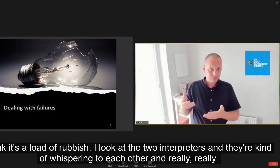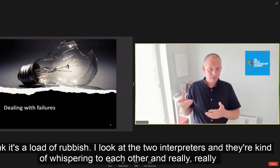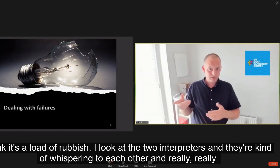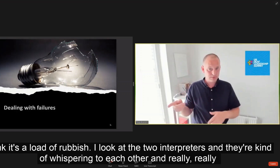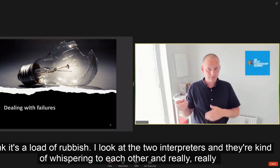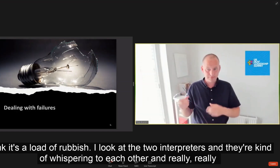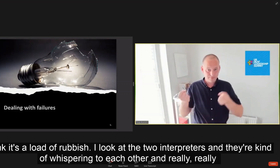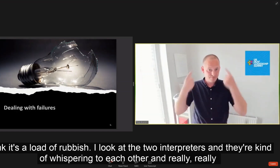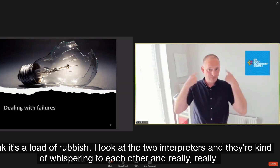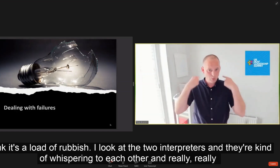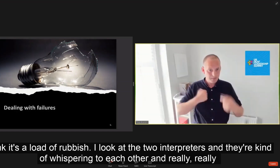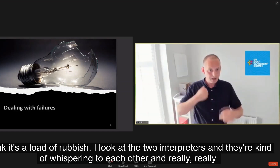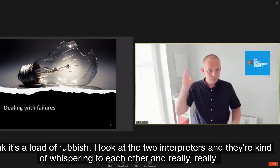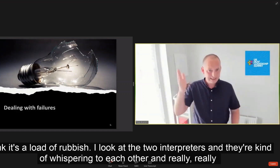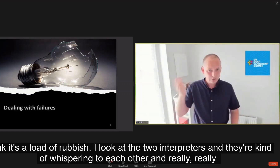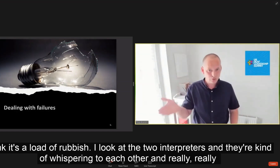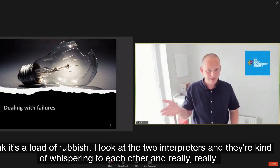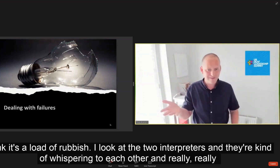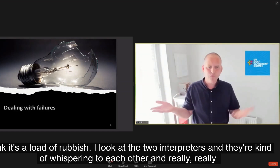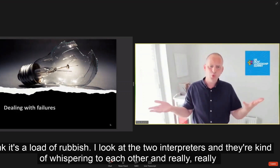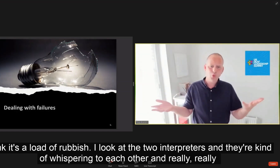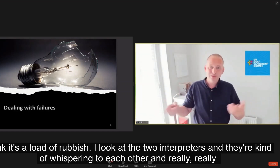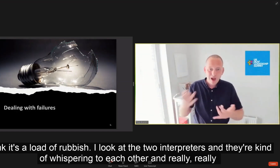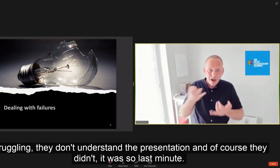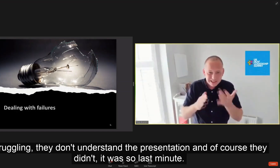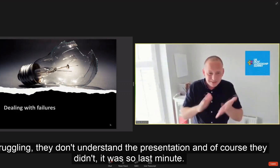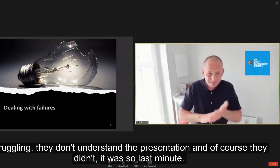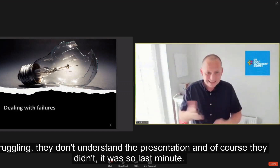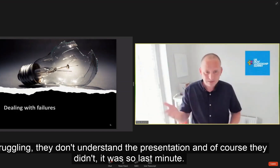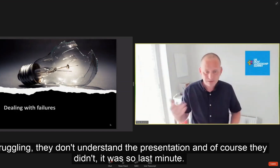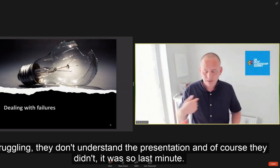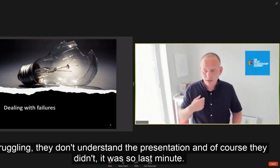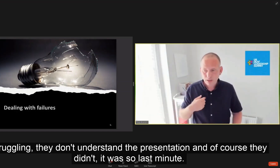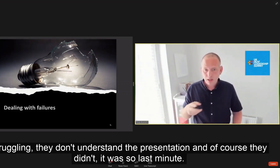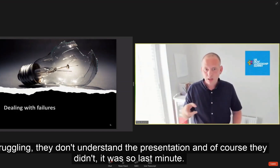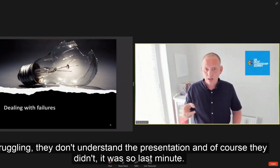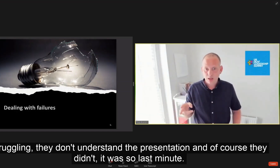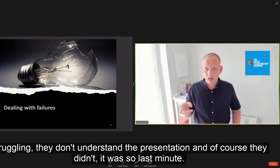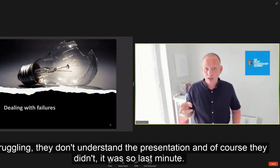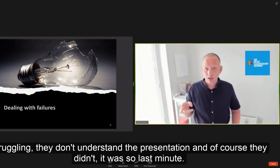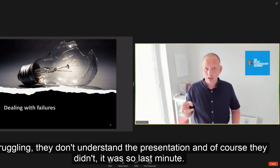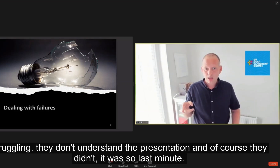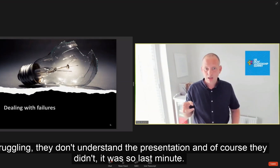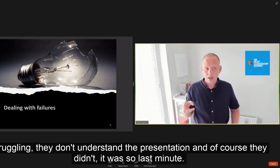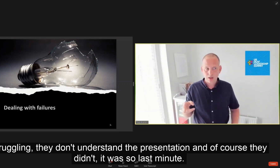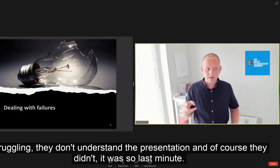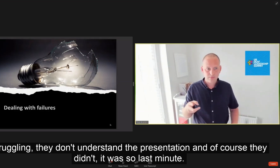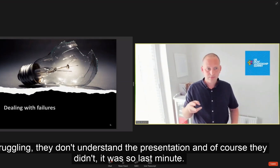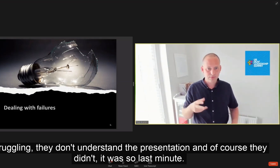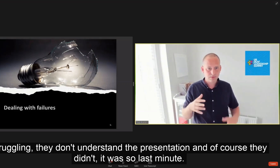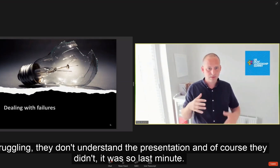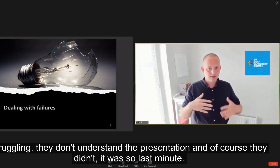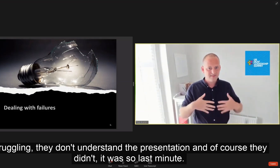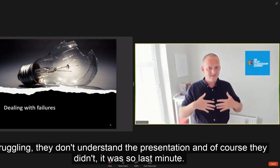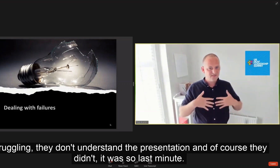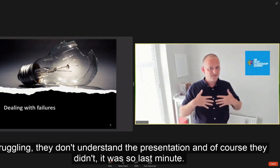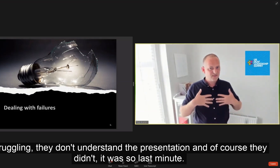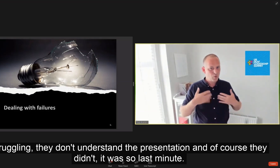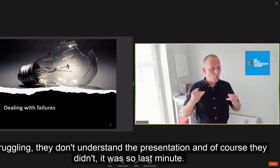and they're really, really struggling. They don't understand the presentation. And of course they didn't. It was so last minute. And